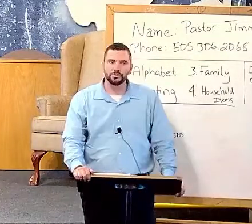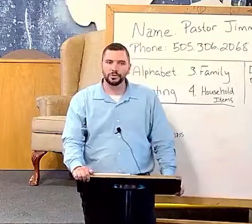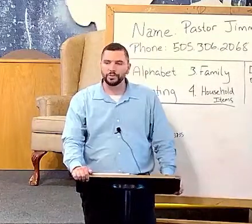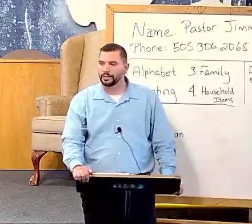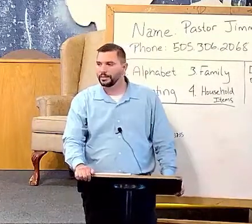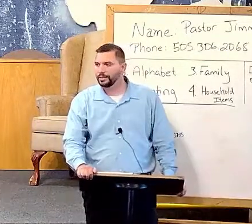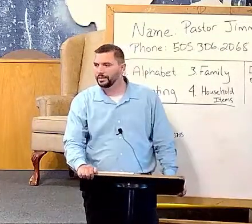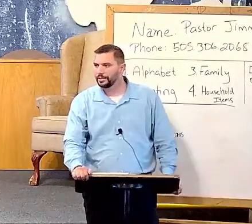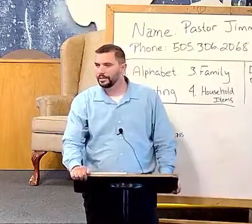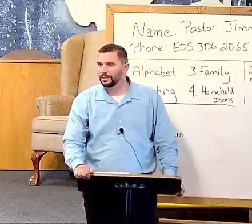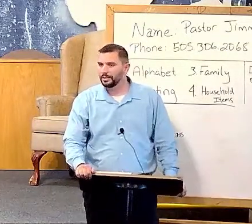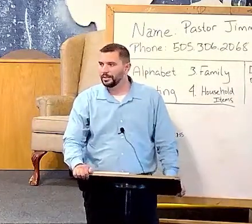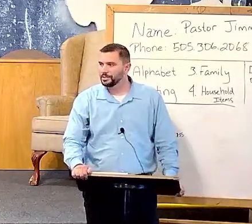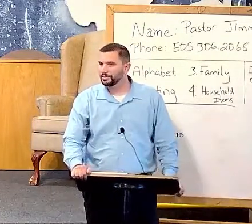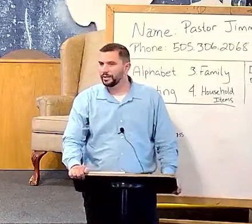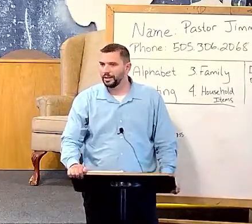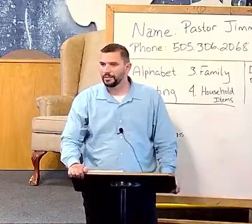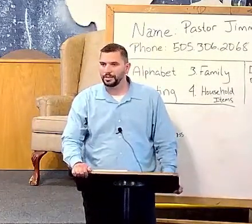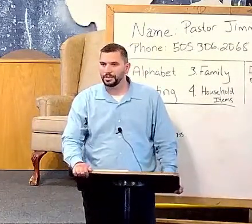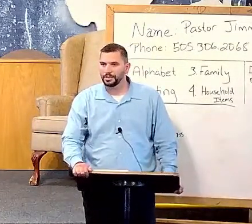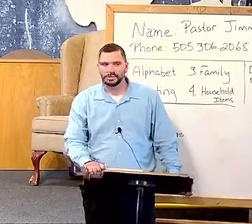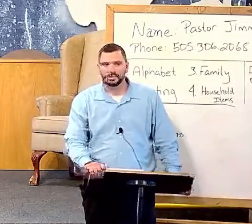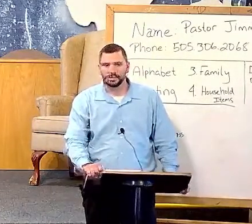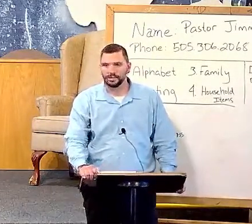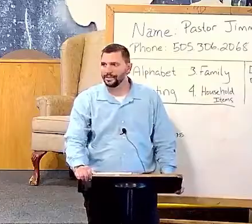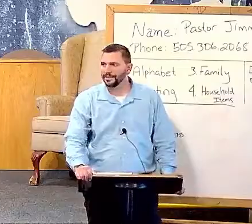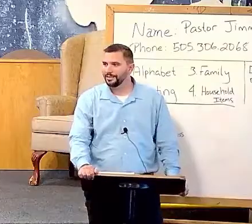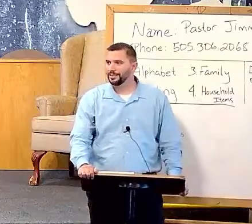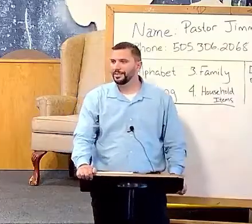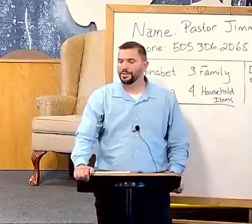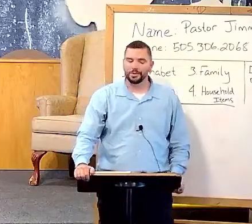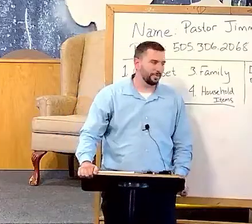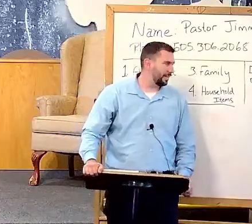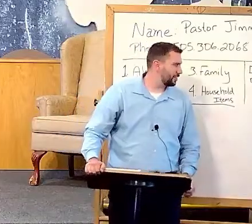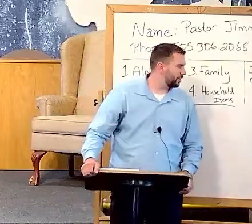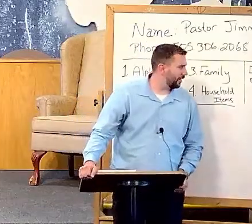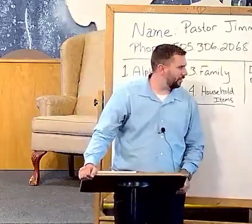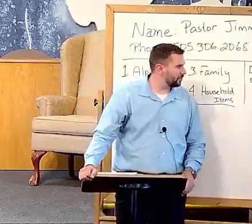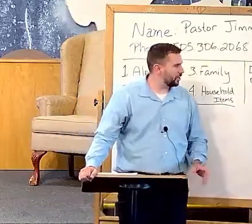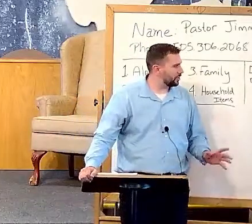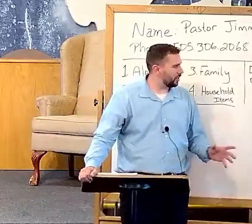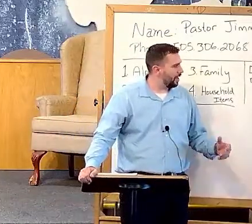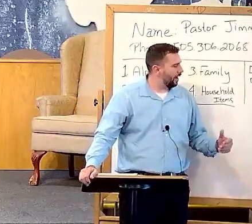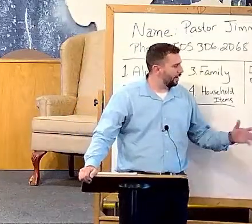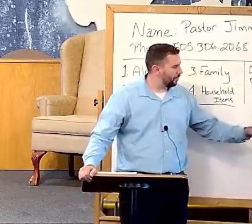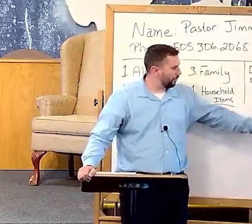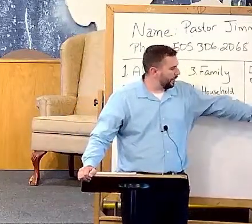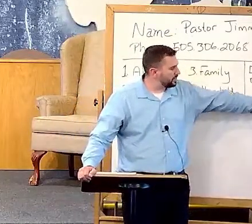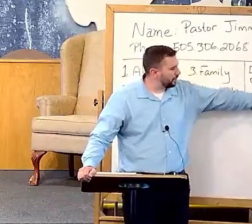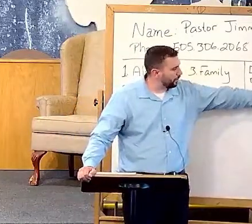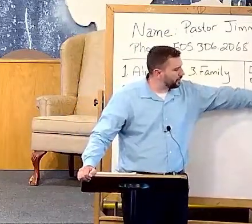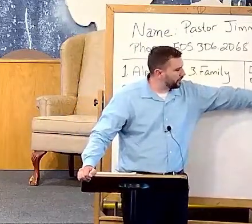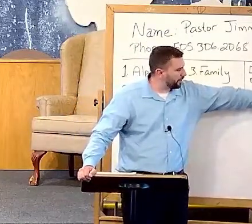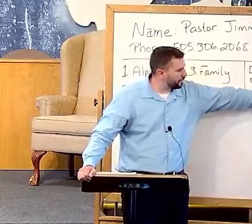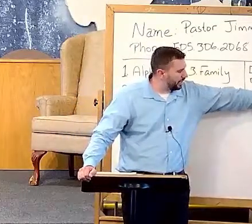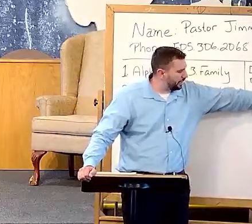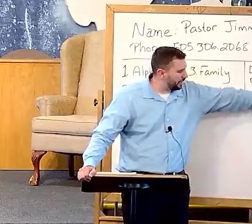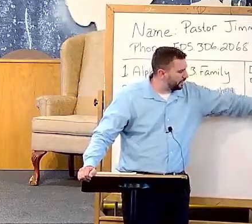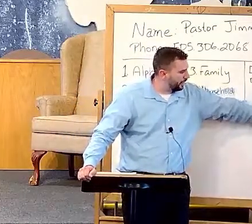quick? It's okay to have questions. All right. And those are just basic words and understandings.